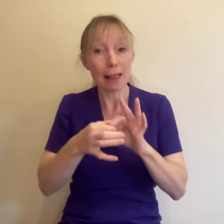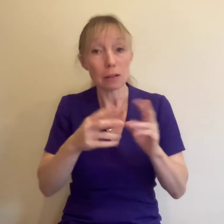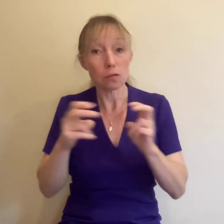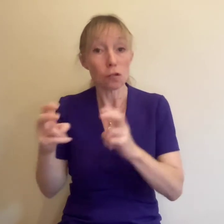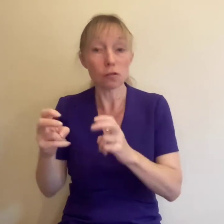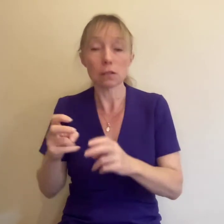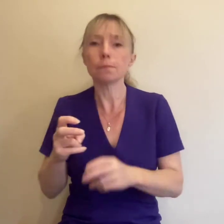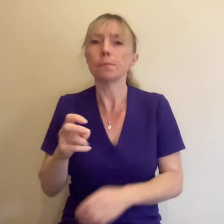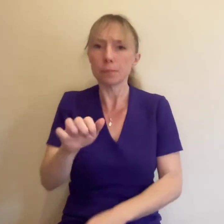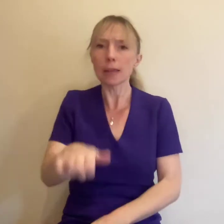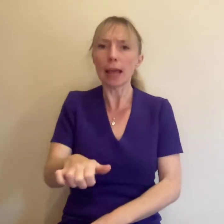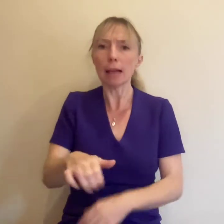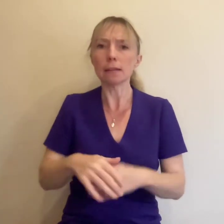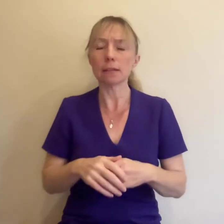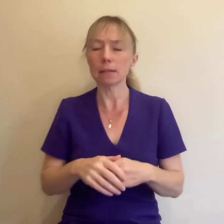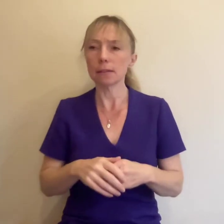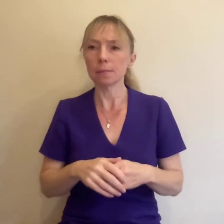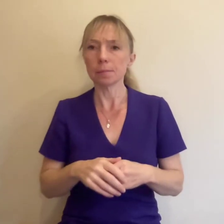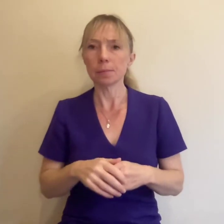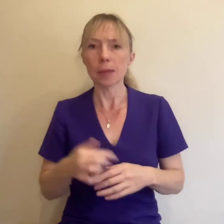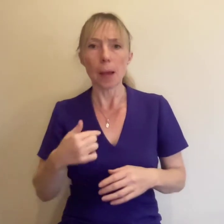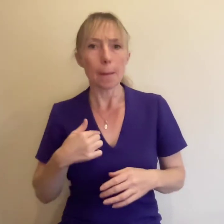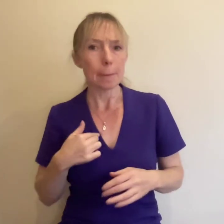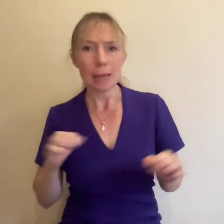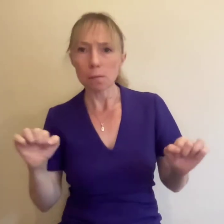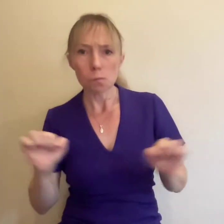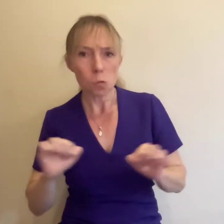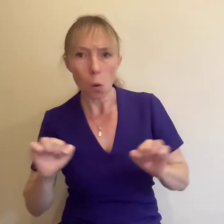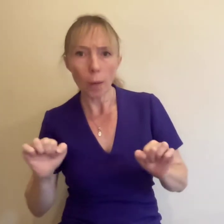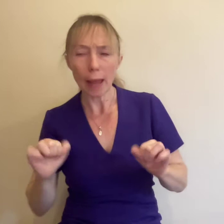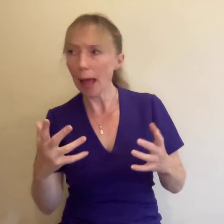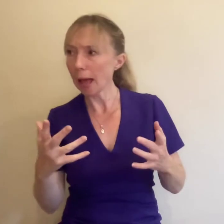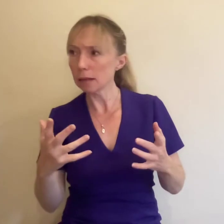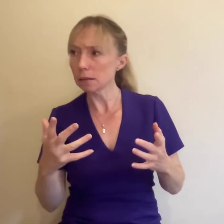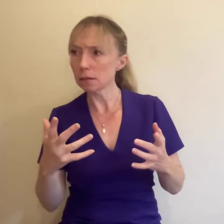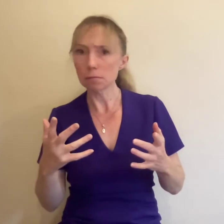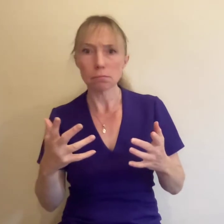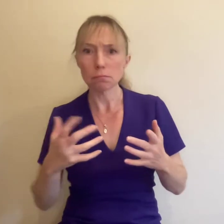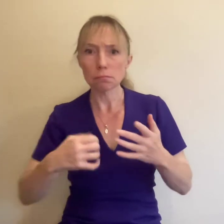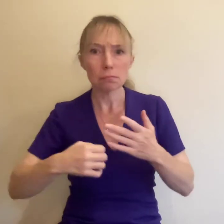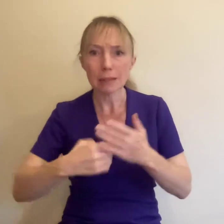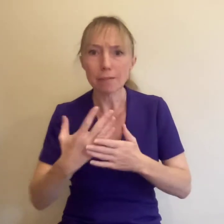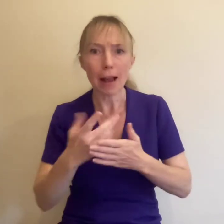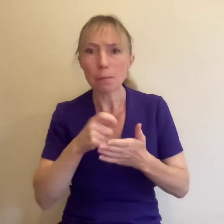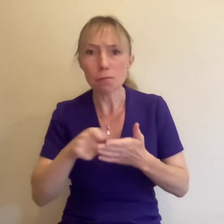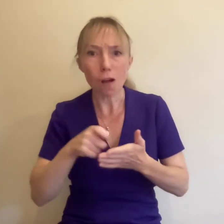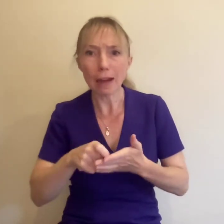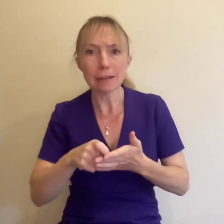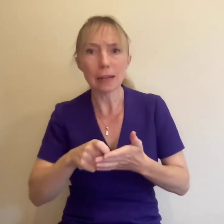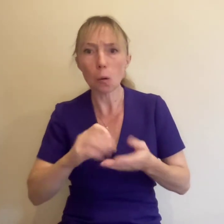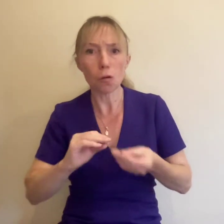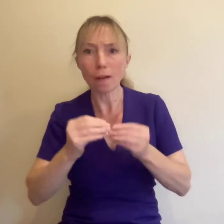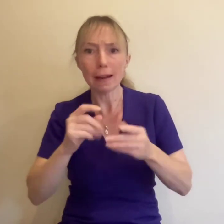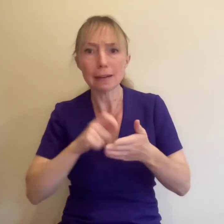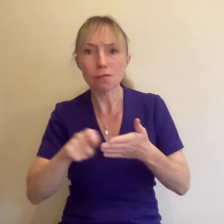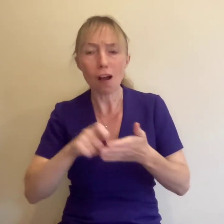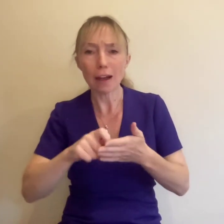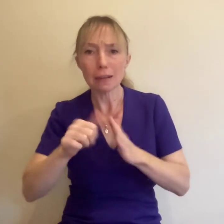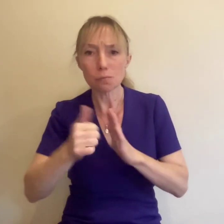I've never done a creative writing workshop or development programme. Should I apply? Yes. We want this programme to be open